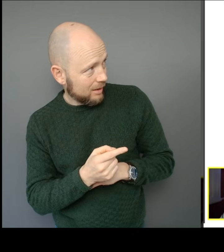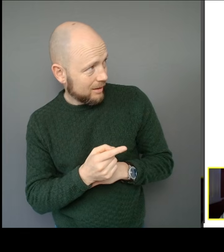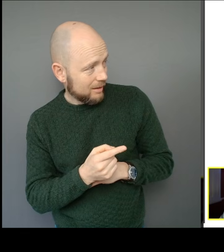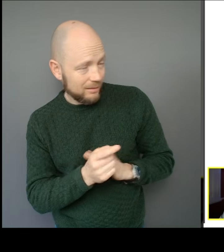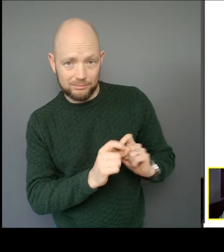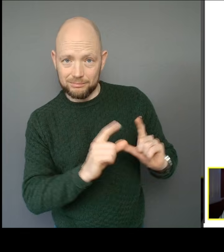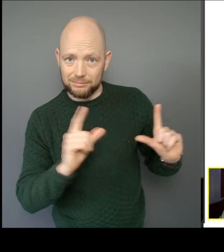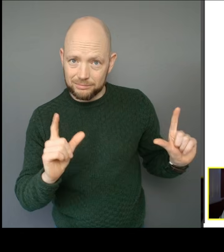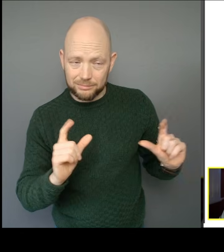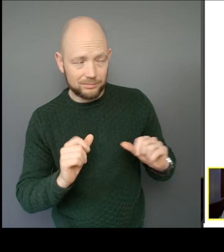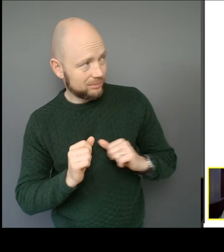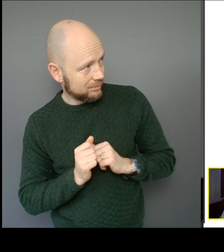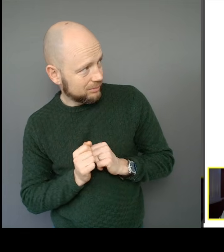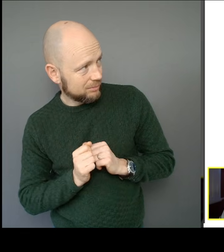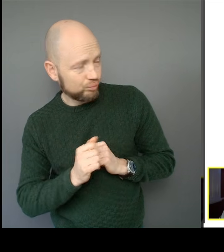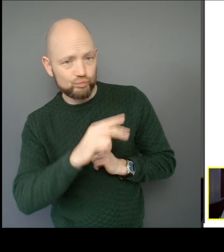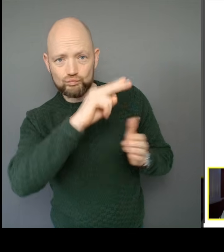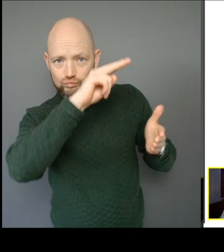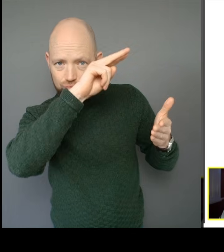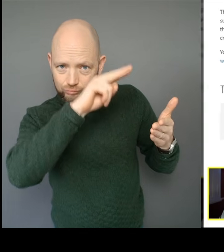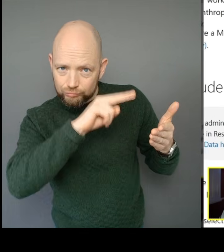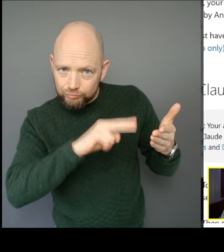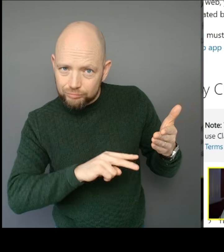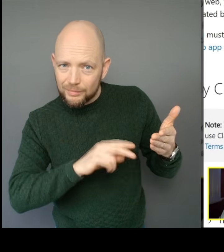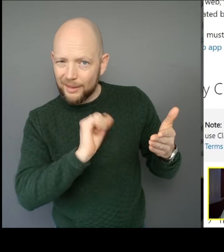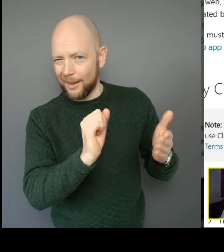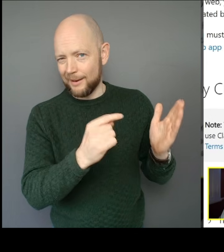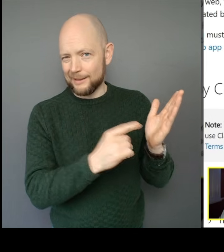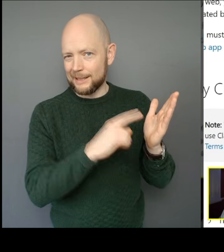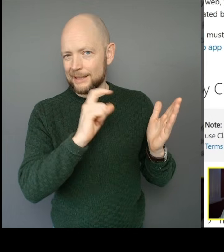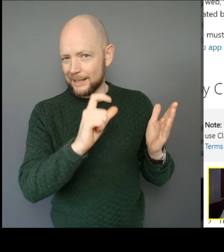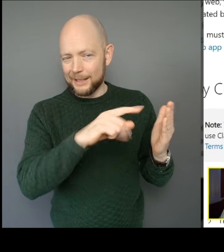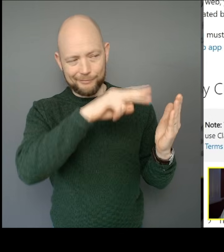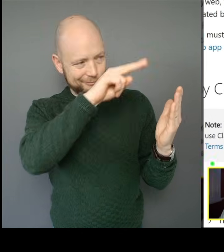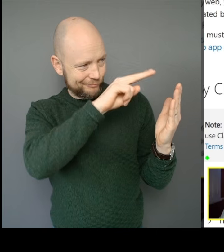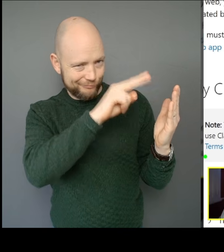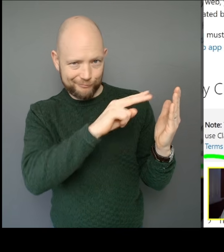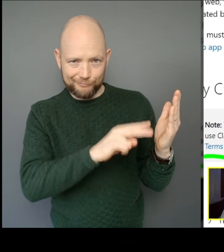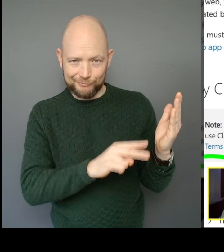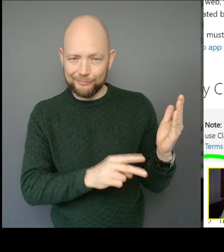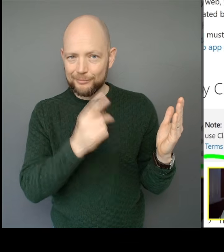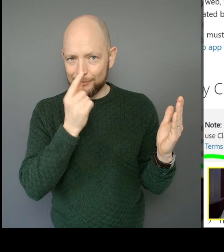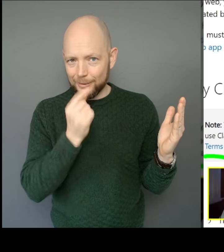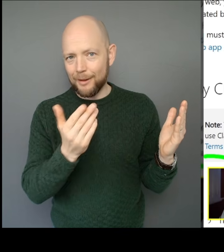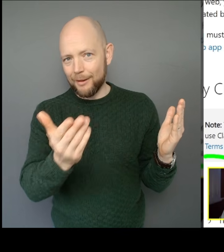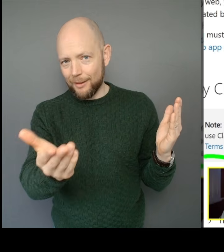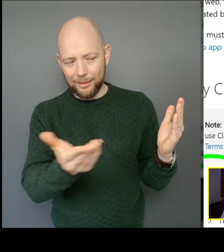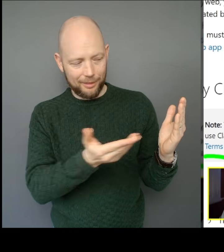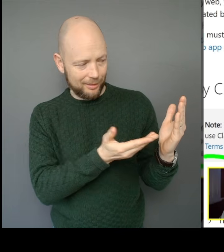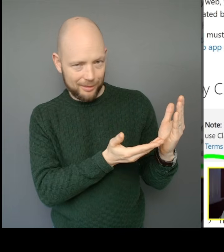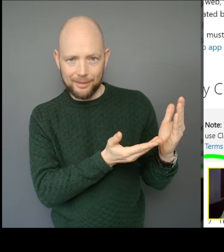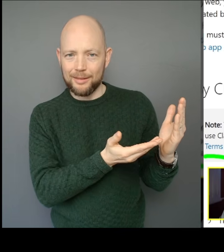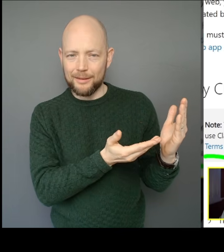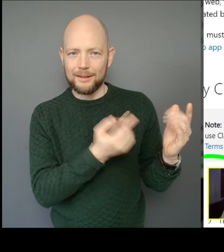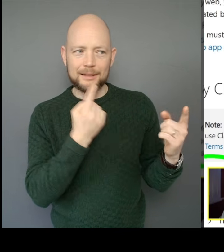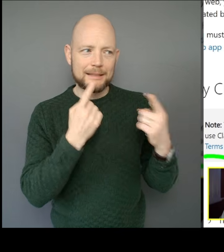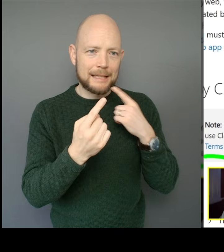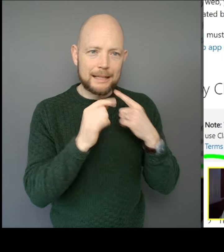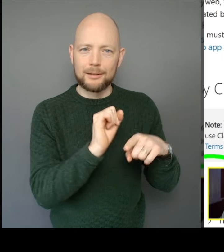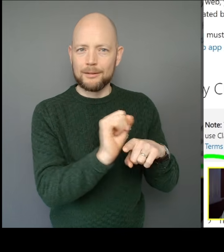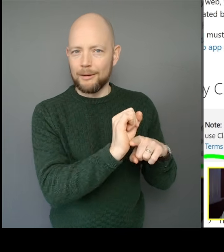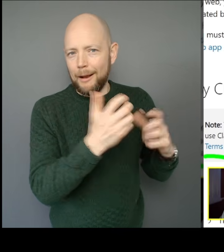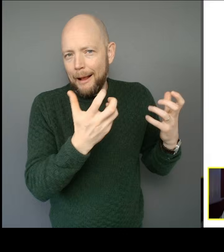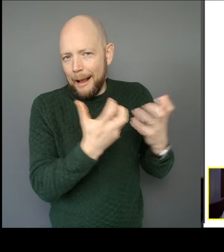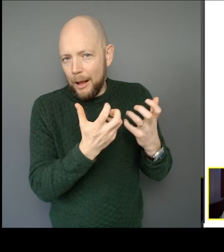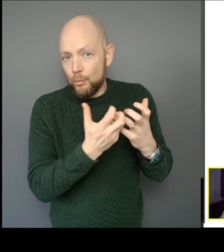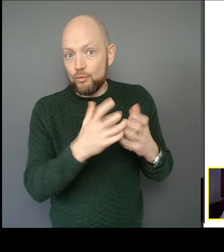another tab. And over here, it basically has a box that says that the terms and the data handling, because this is